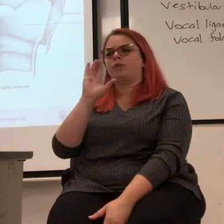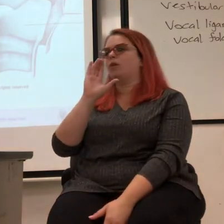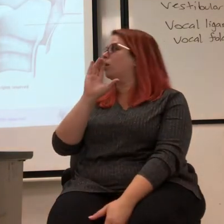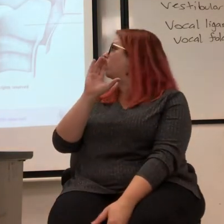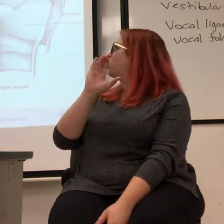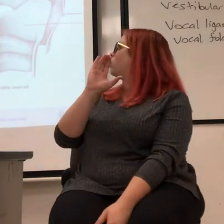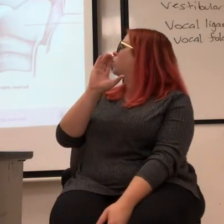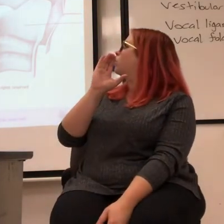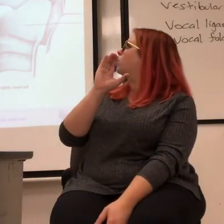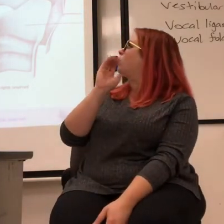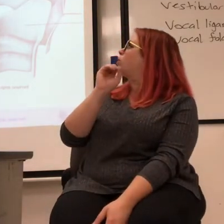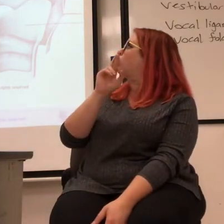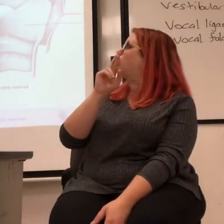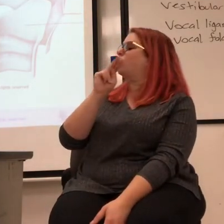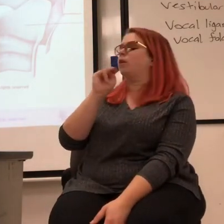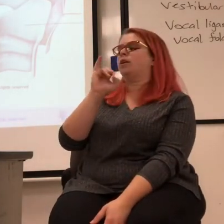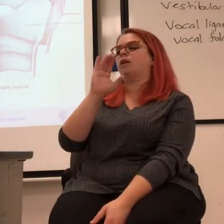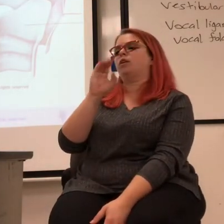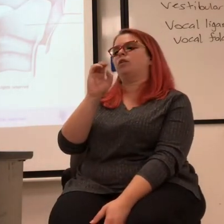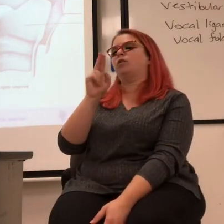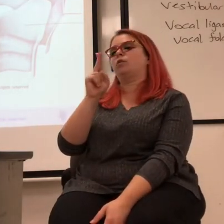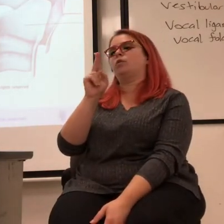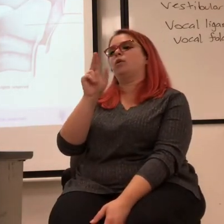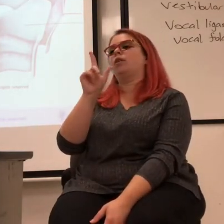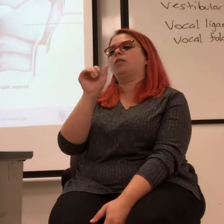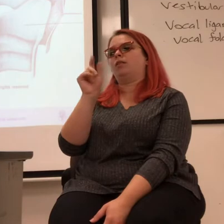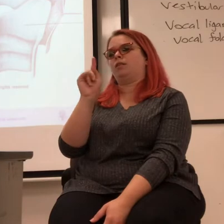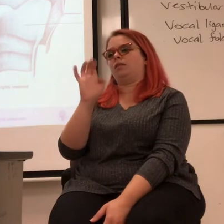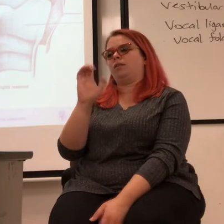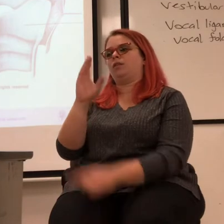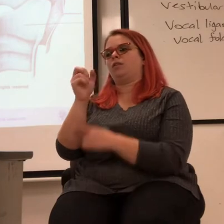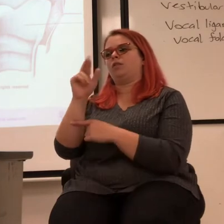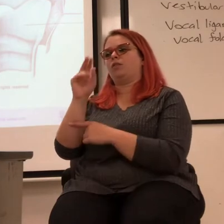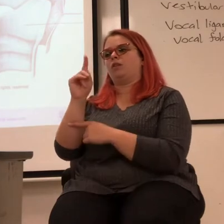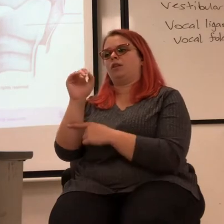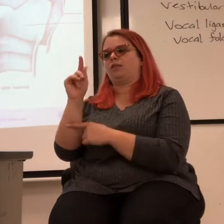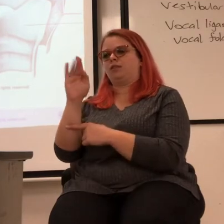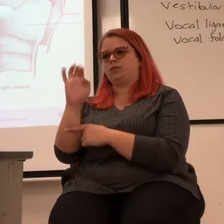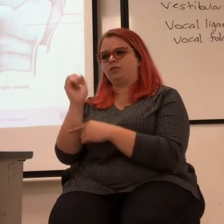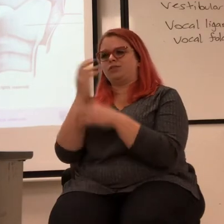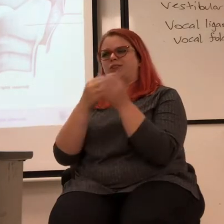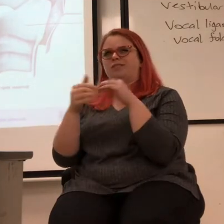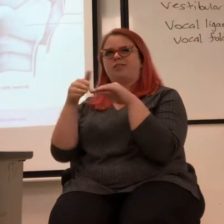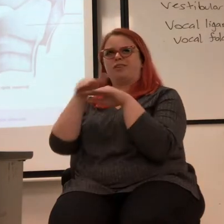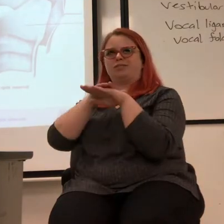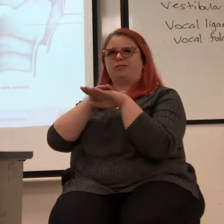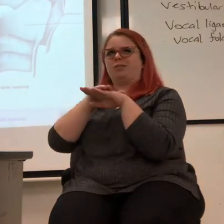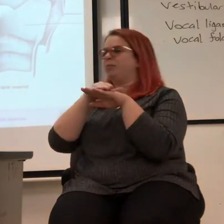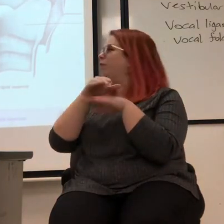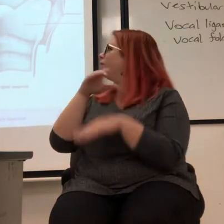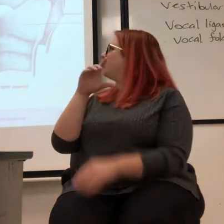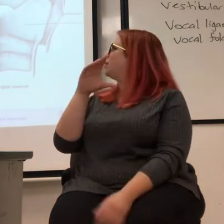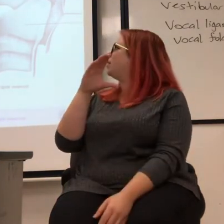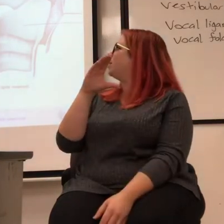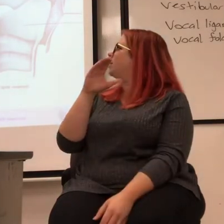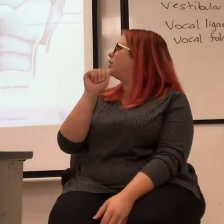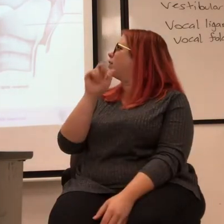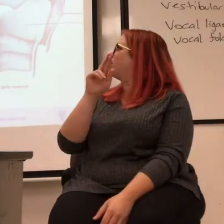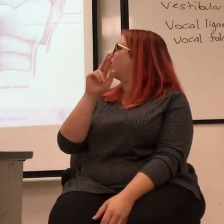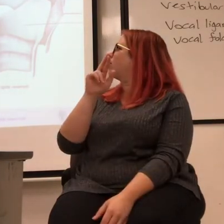corniculate cartilage on top of the arytenoid cartilage, right? Here, just the little horn part is